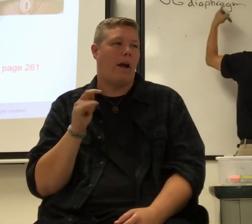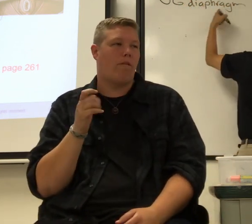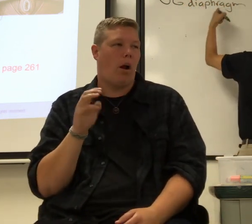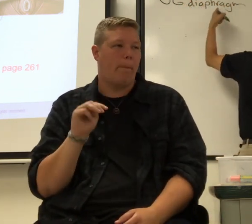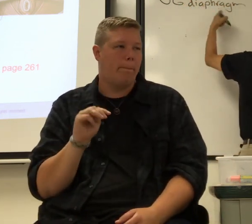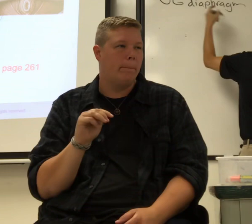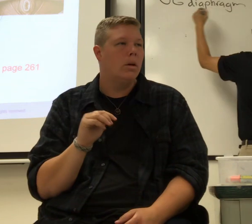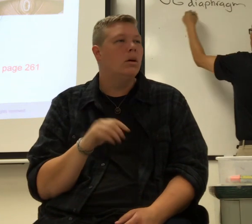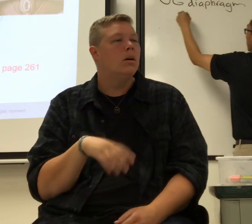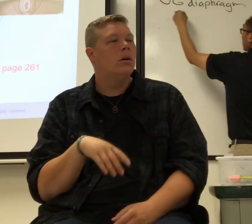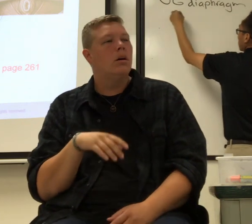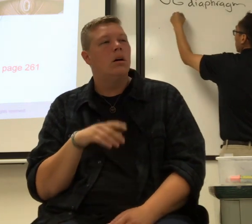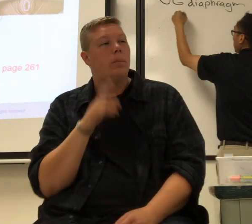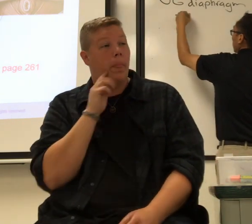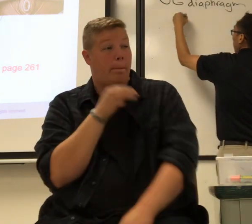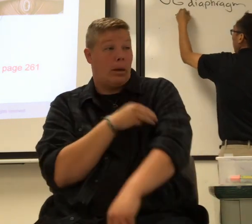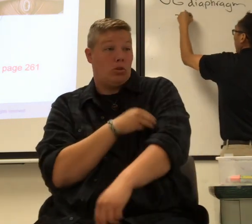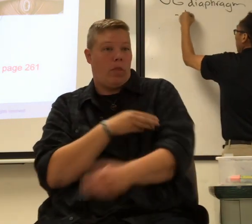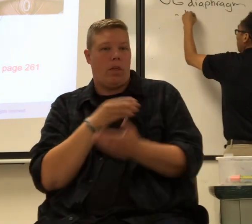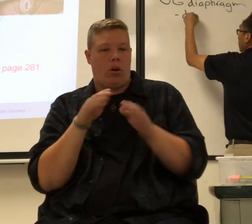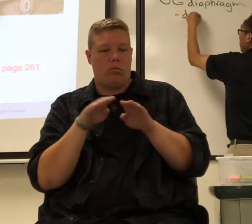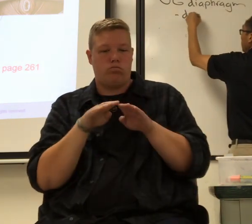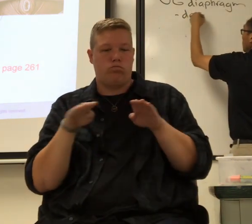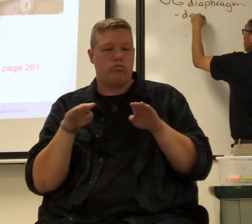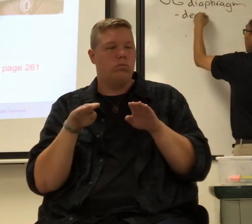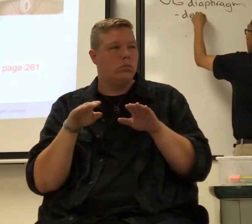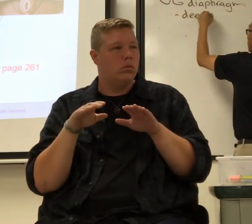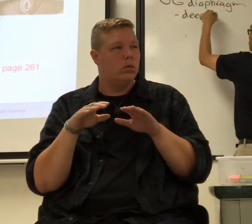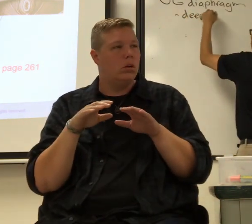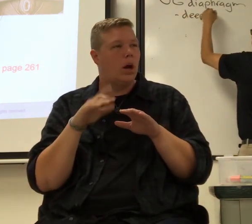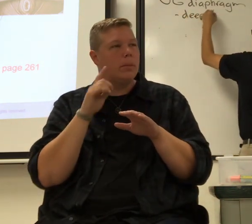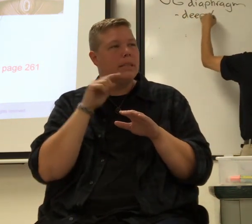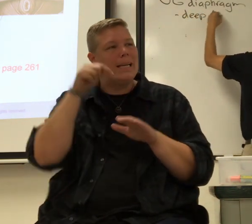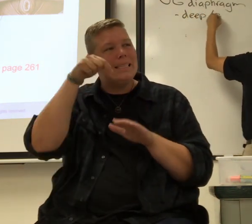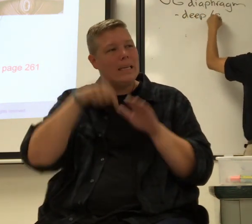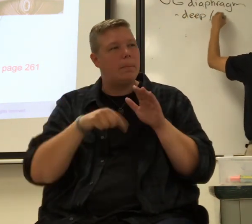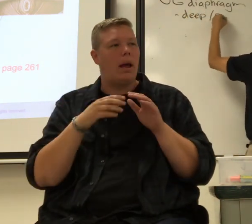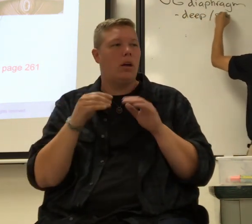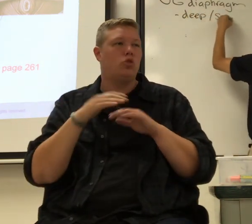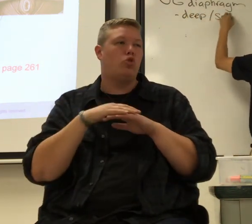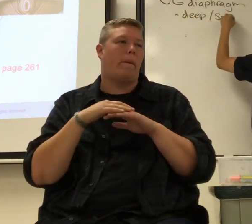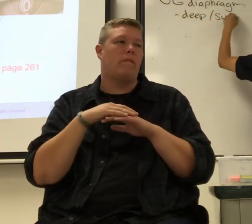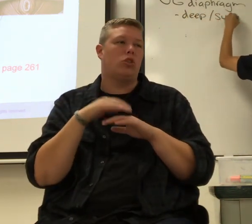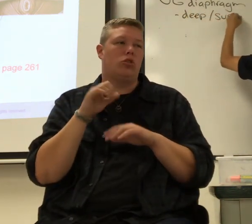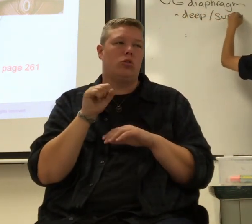Anyway, the muscle of the diaphragm is I'm going to put deep and superficial.